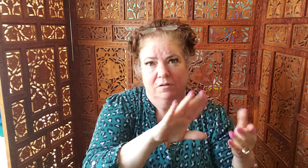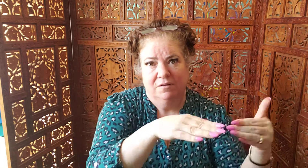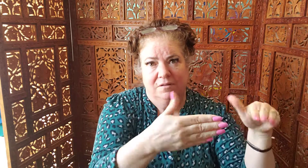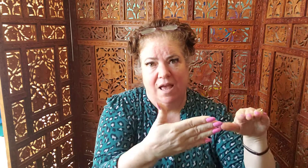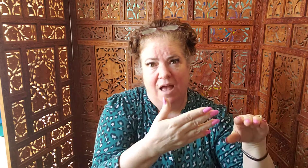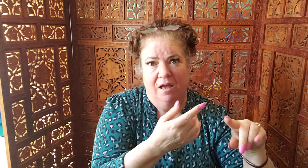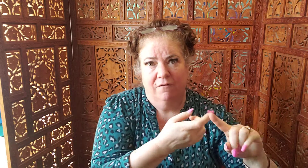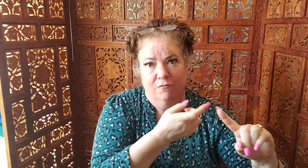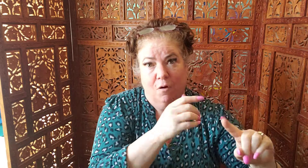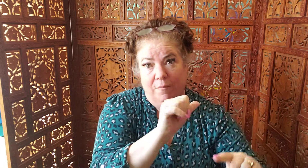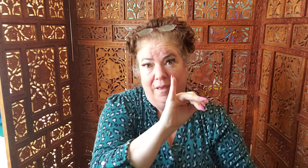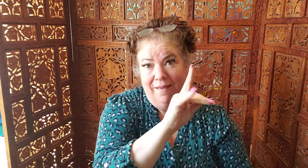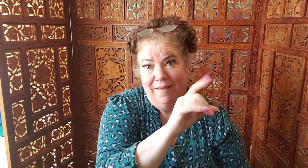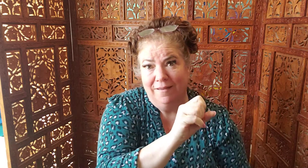AIDS.